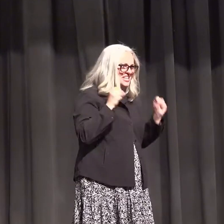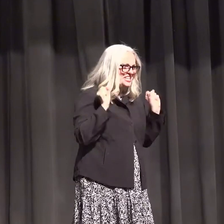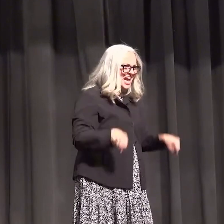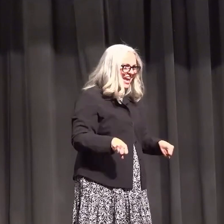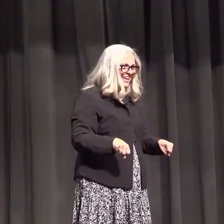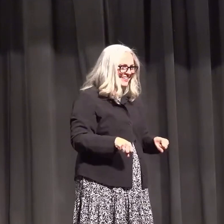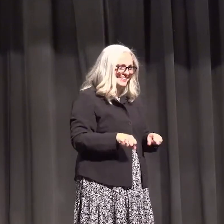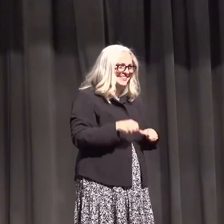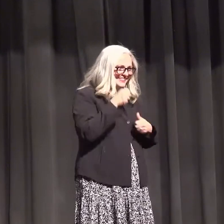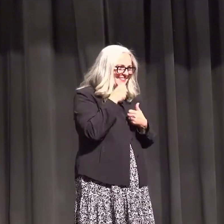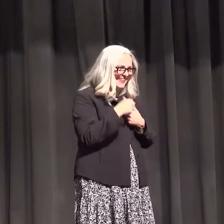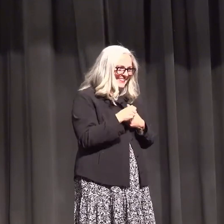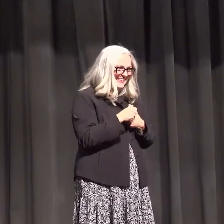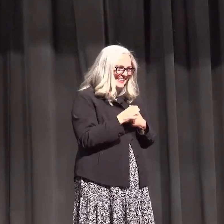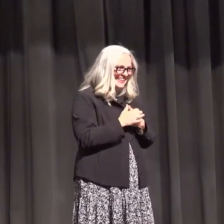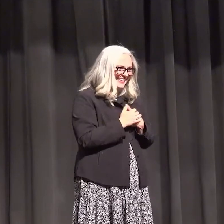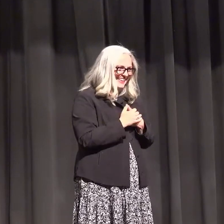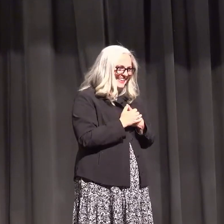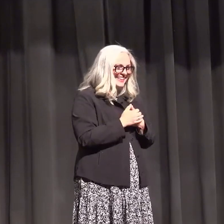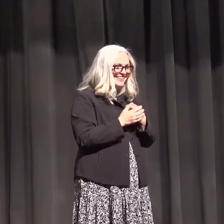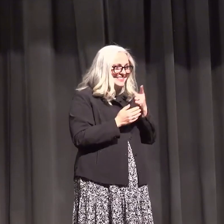up, and you just carried on. And I remember that.